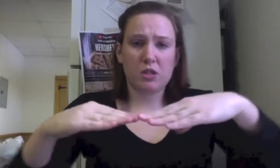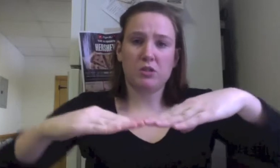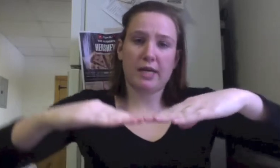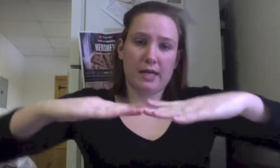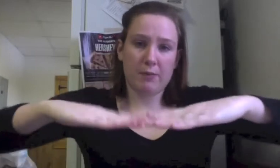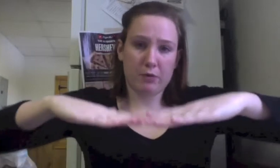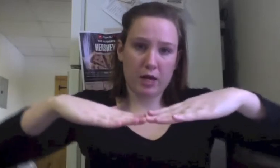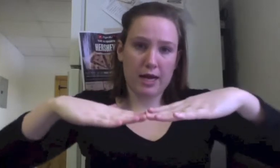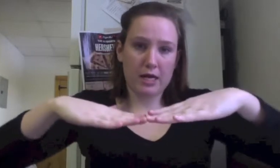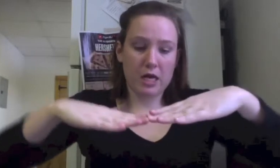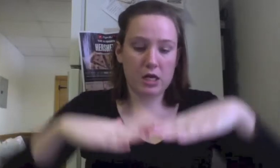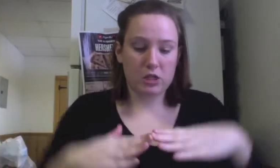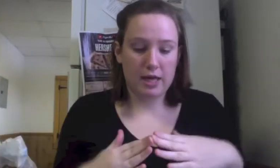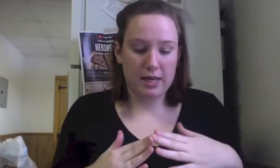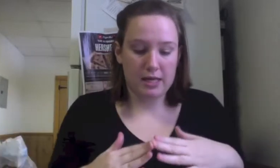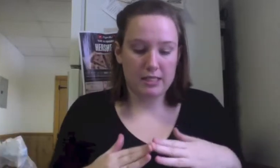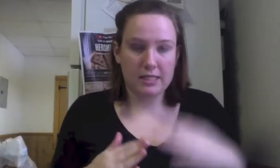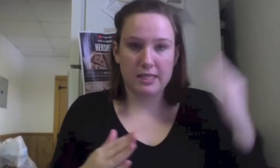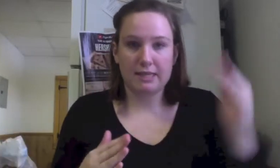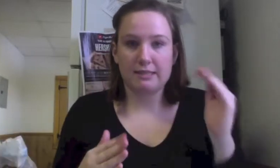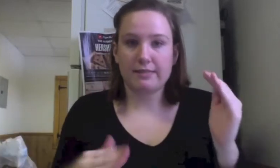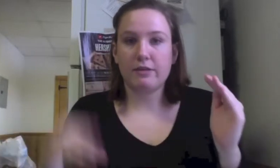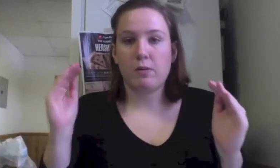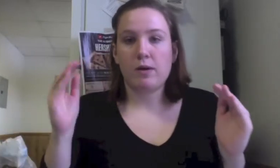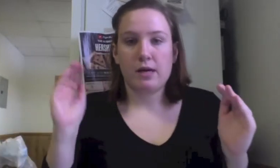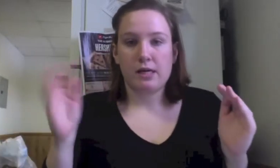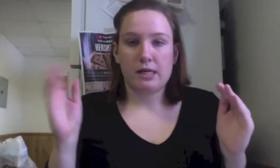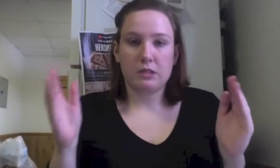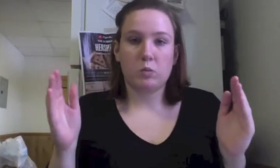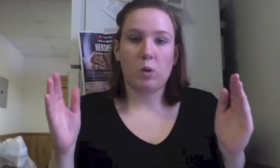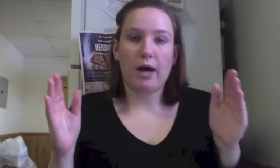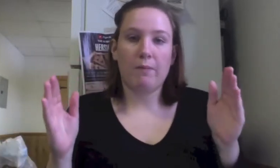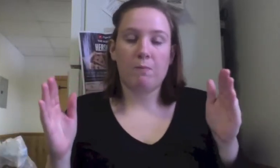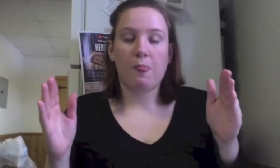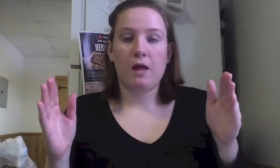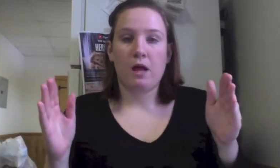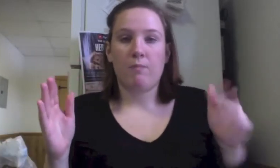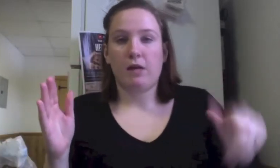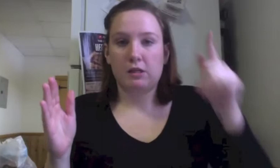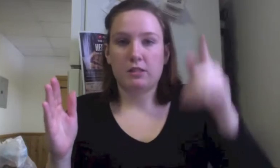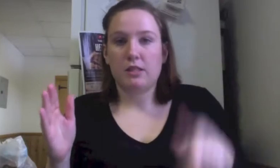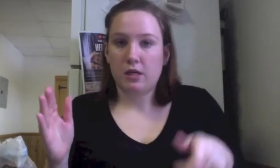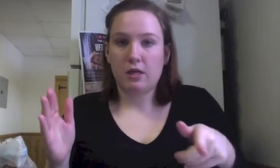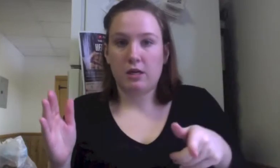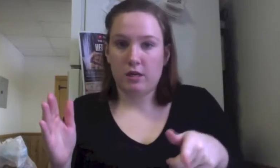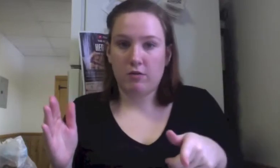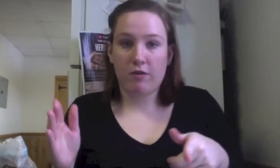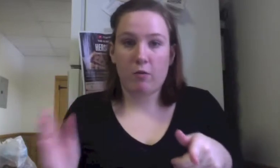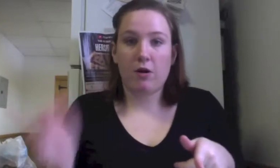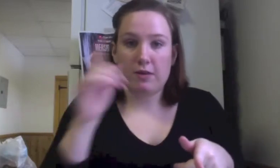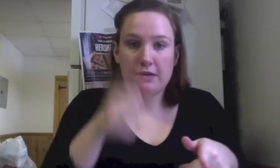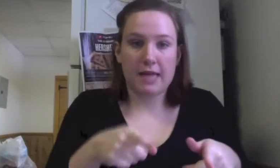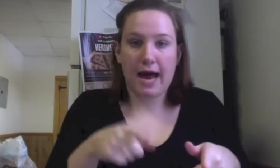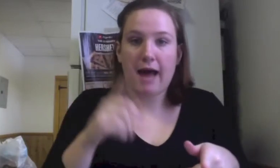like a number line so that they can see here's 0, here's 1, here's a 1/4, here's a 1/2, here's